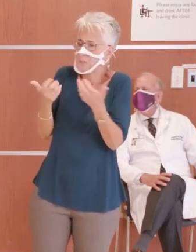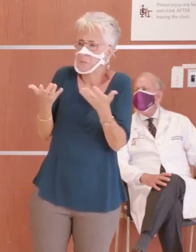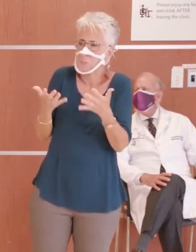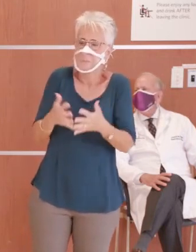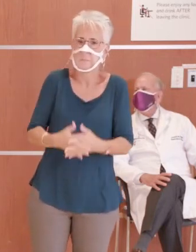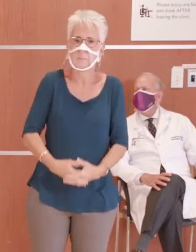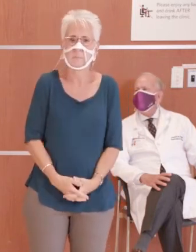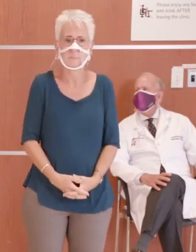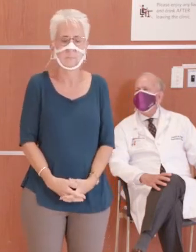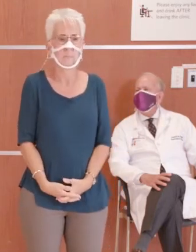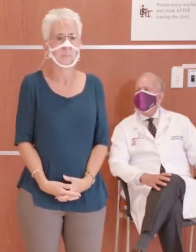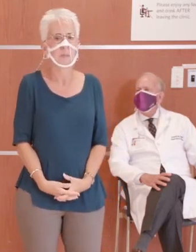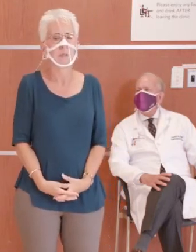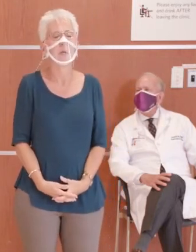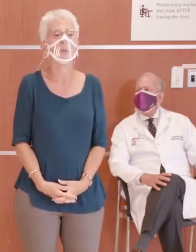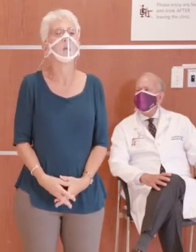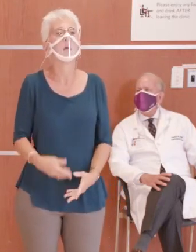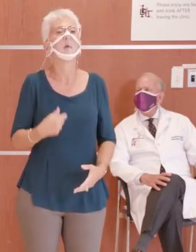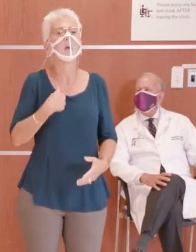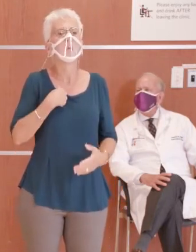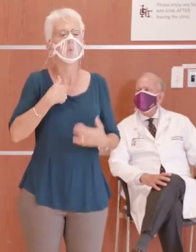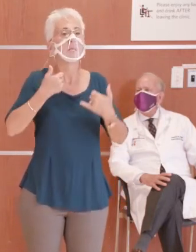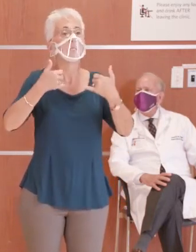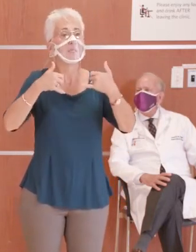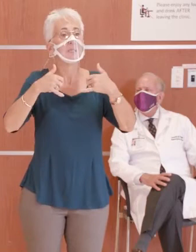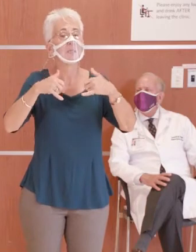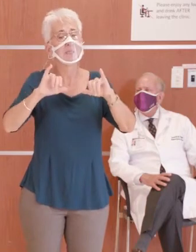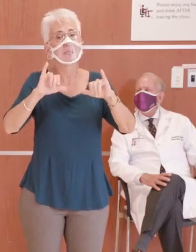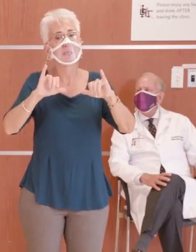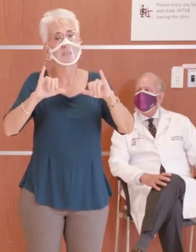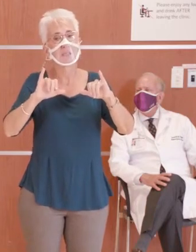them? Yeah, we continue to,